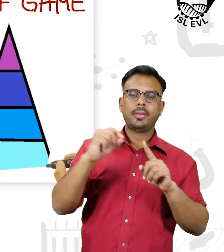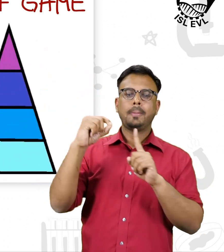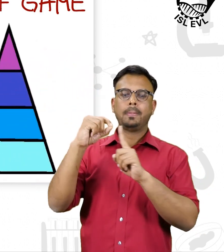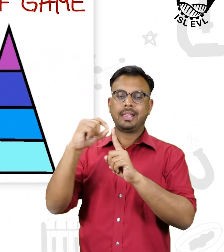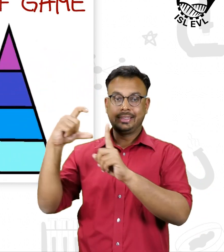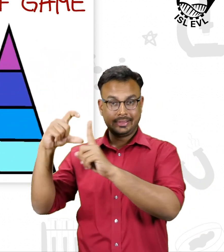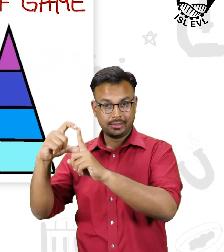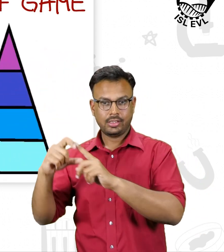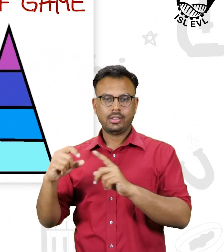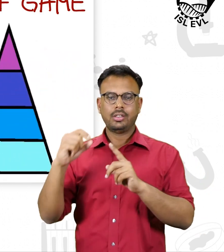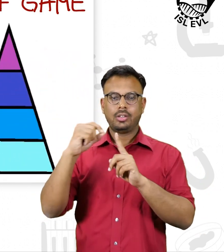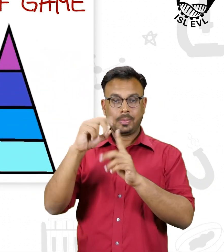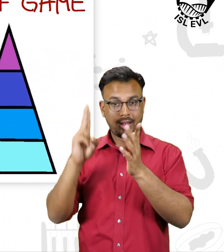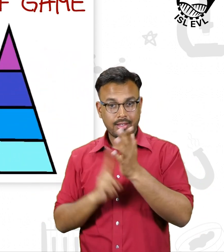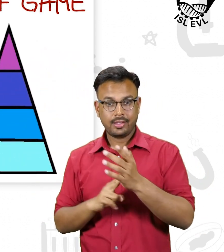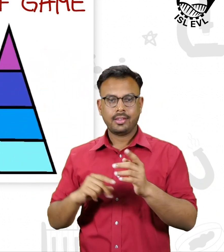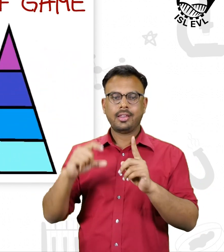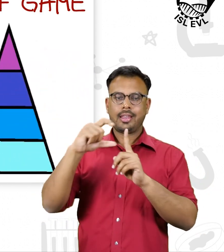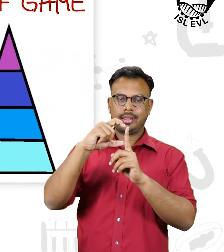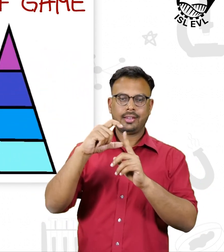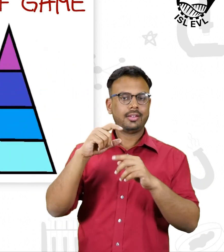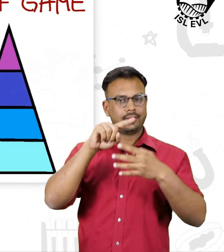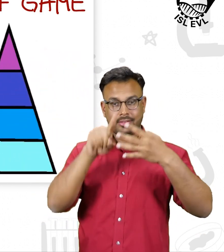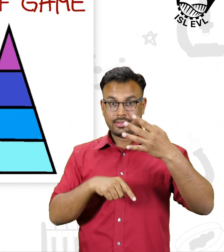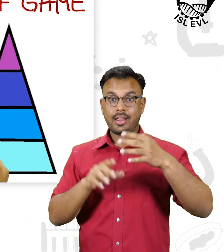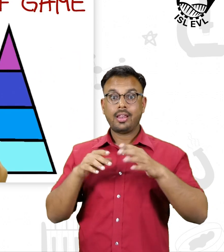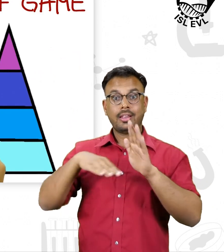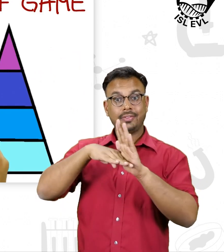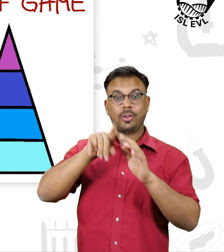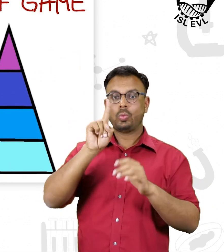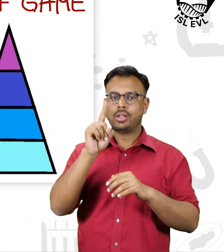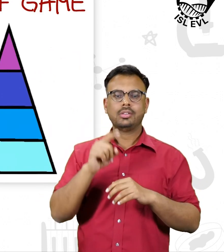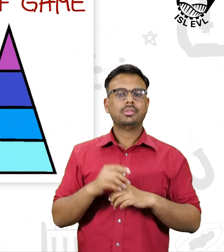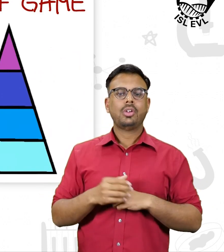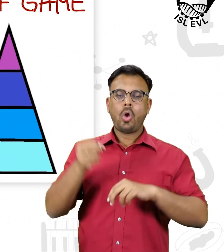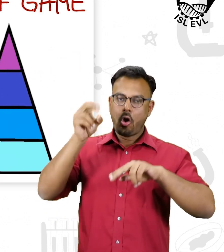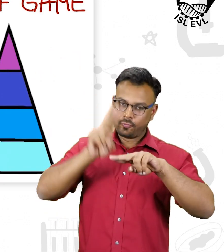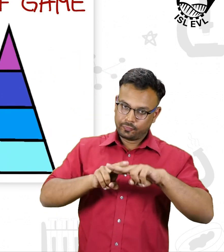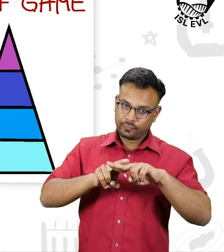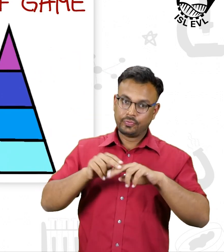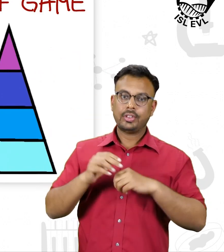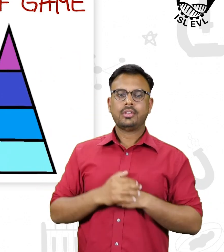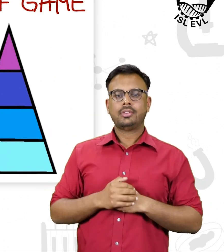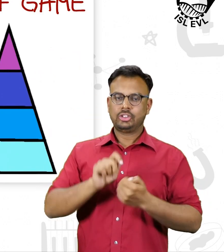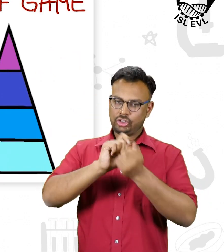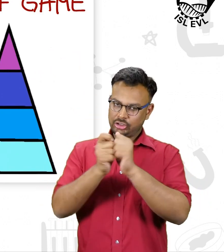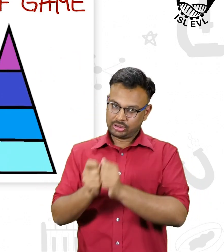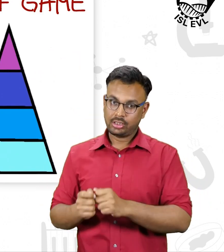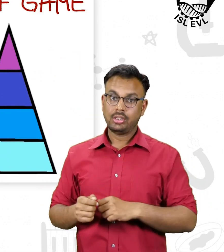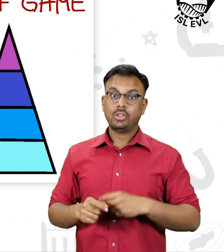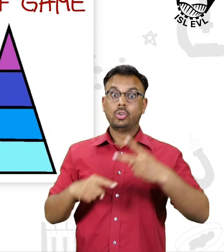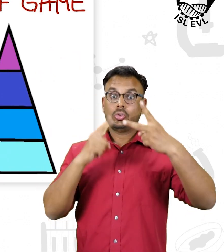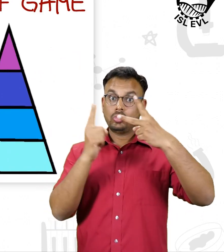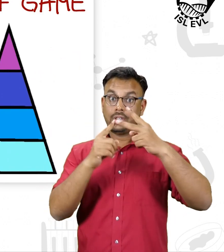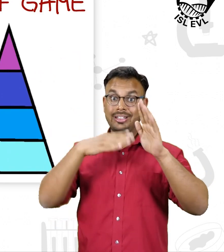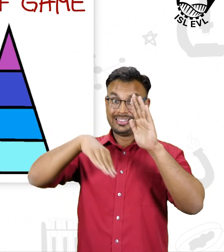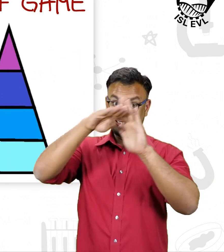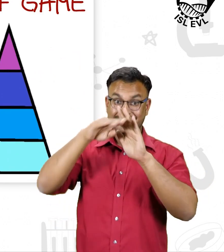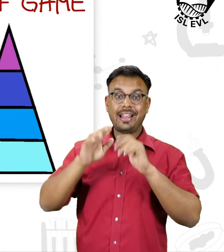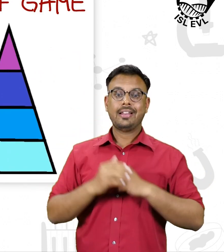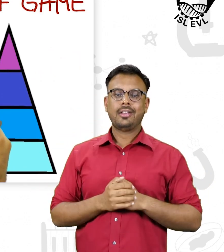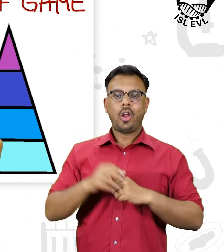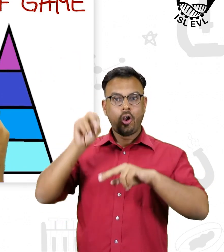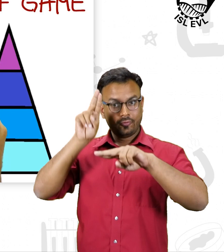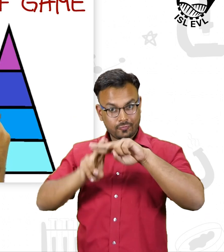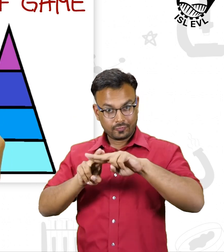phase noise and drift. In level 1, you can play with oscillator frequency. In level 2, you can play with